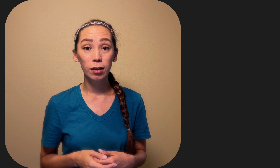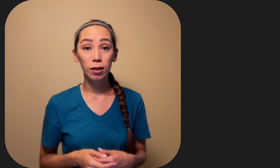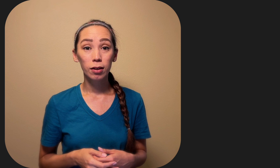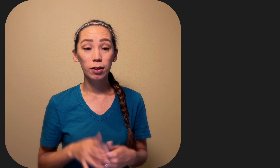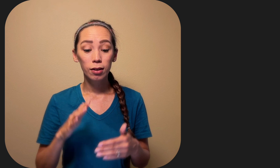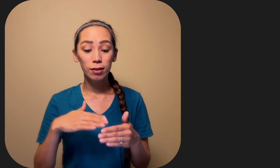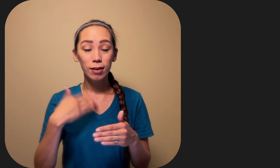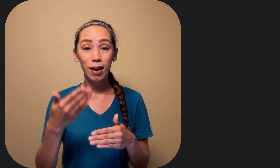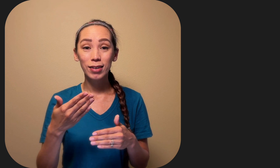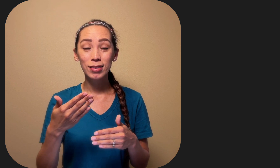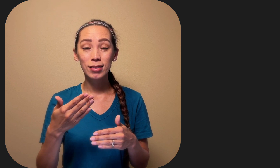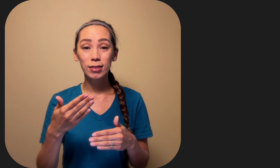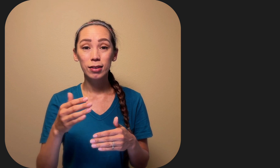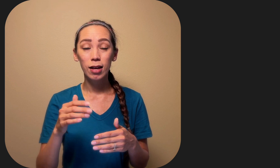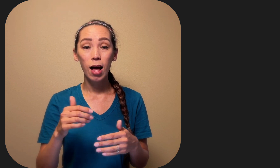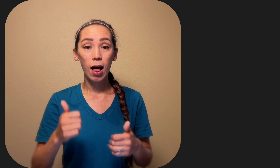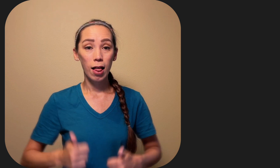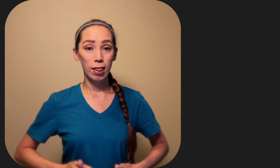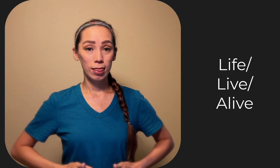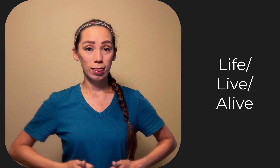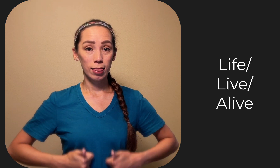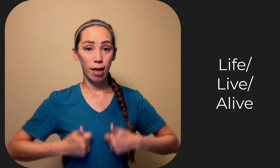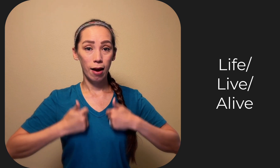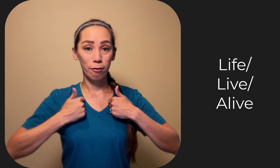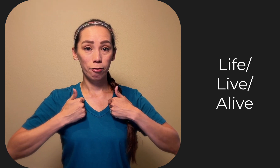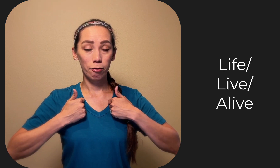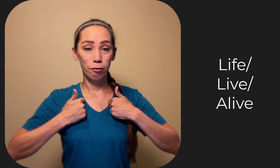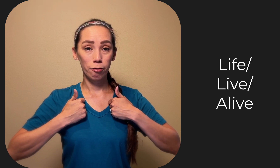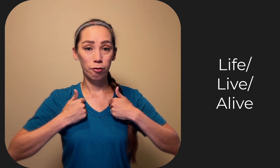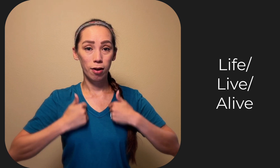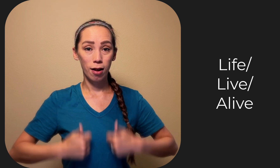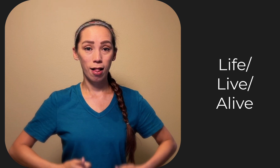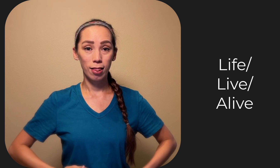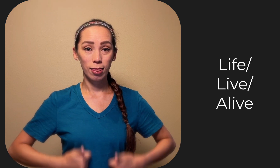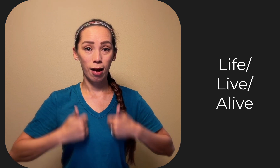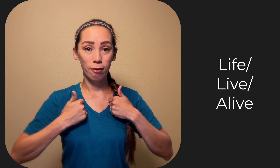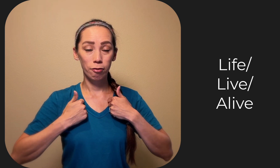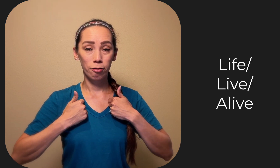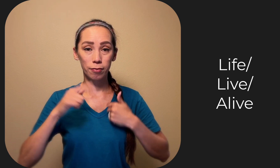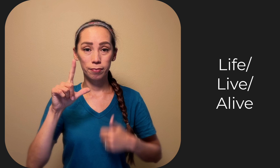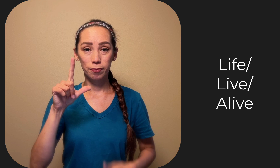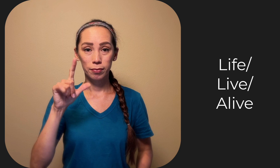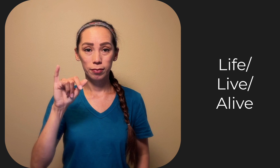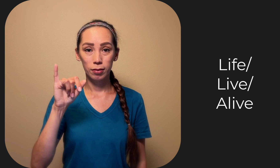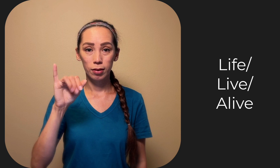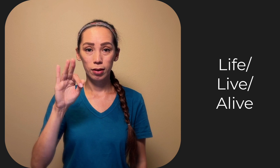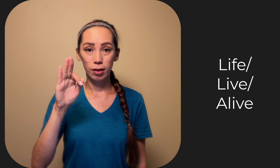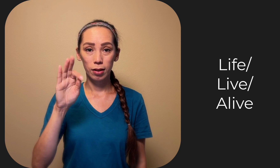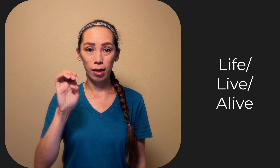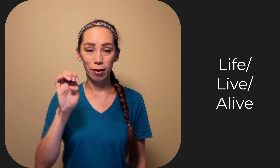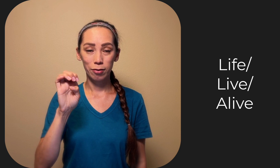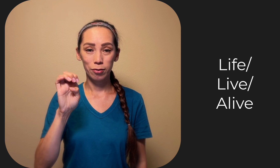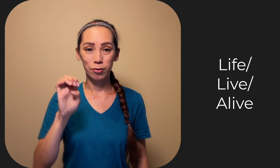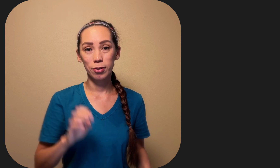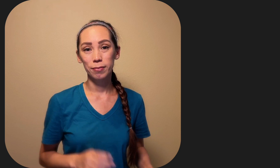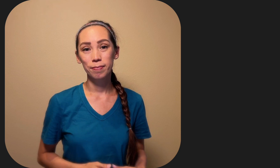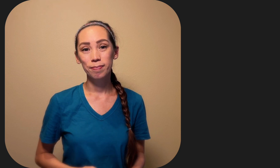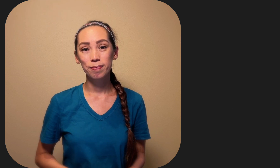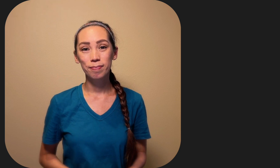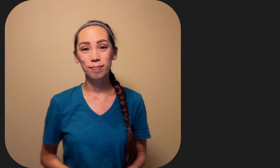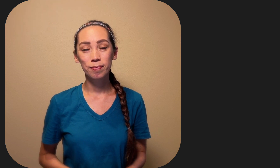Next is life. You would take your A's and slide it from around your tummy up. Go life, like